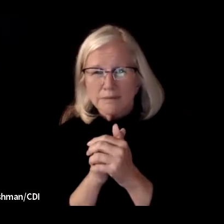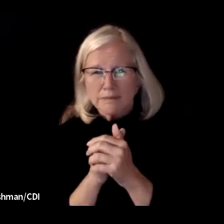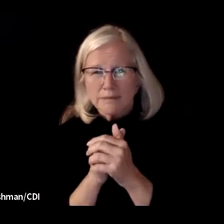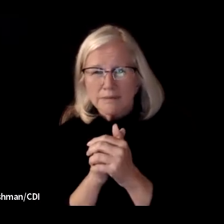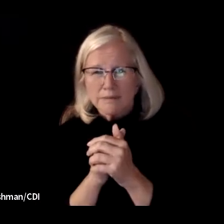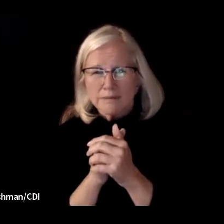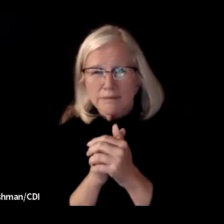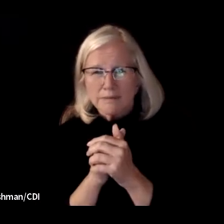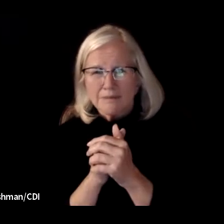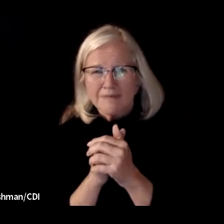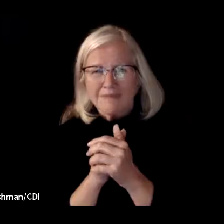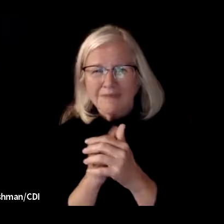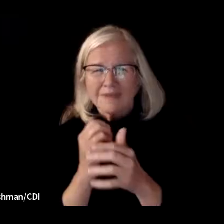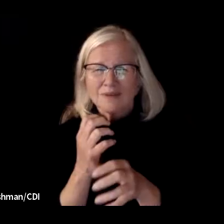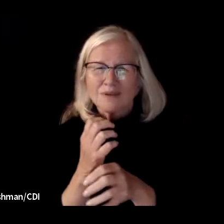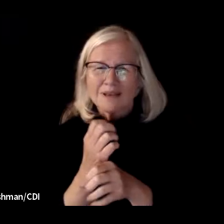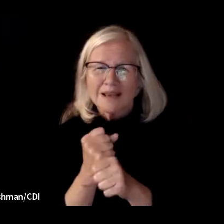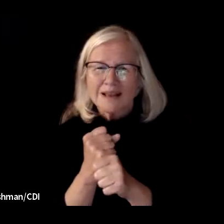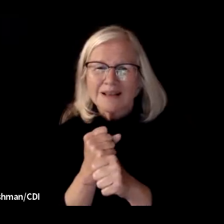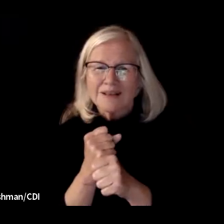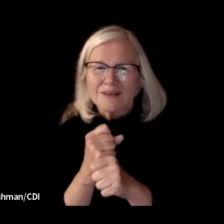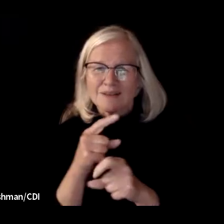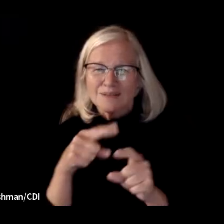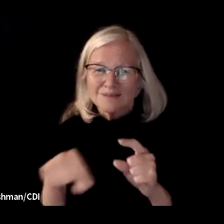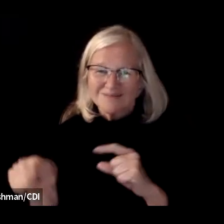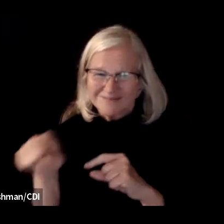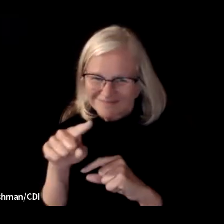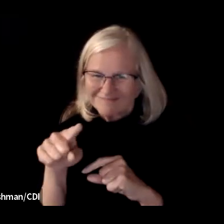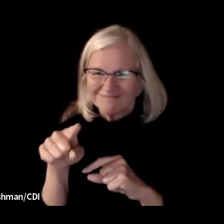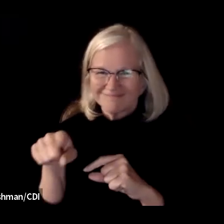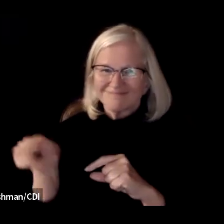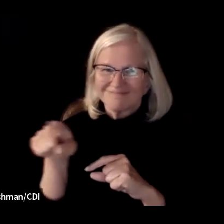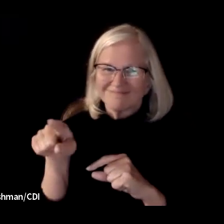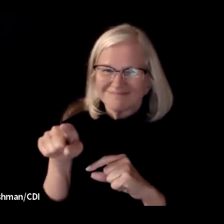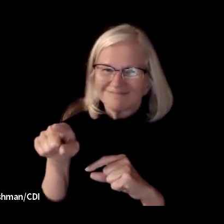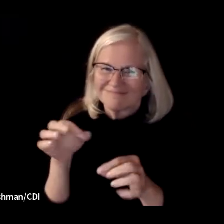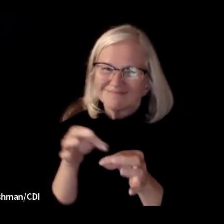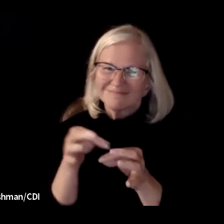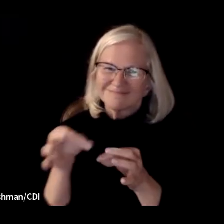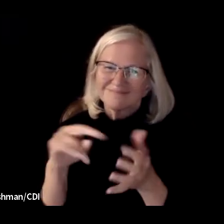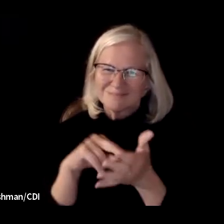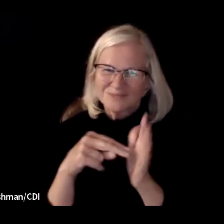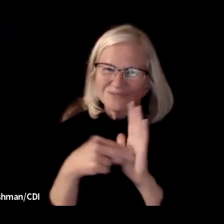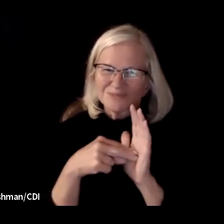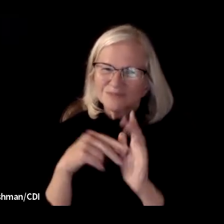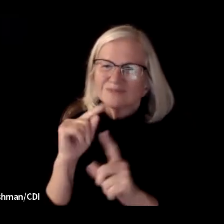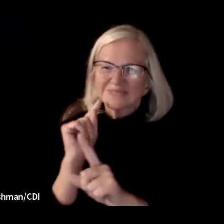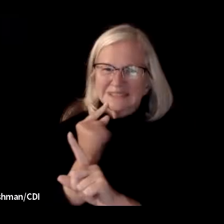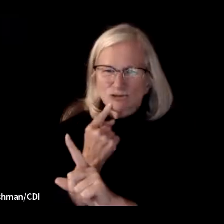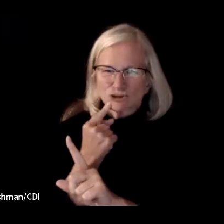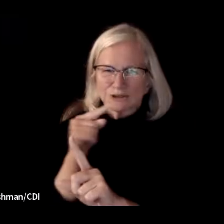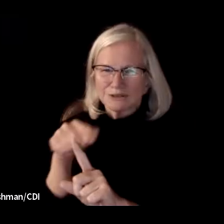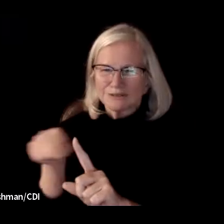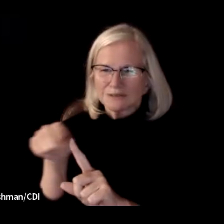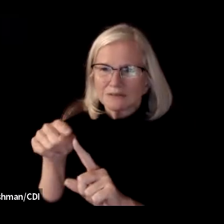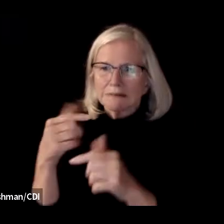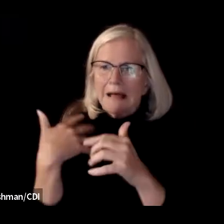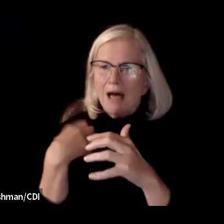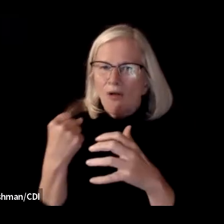effect after, not coming in for, some period of time and taking care of it. And that